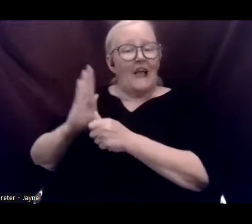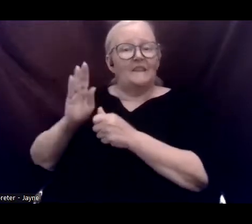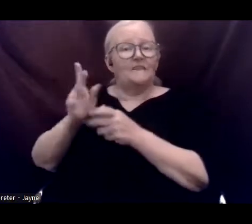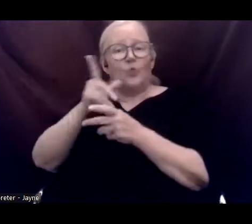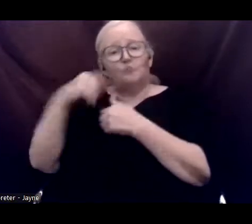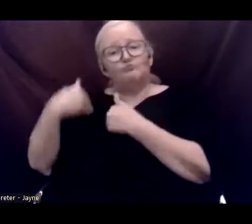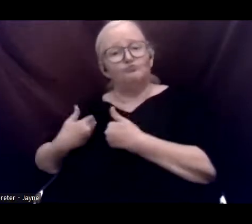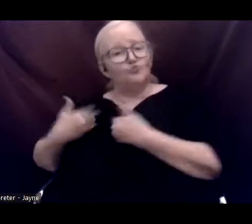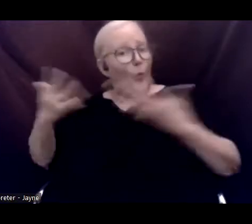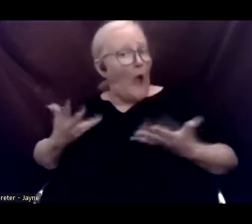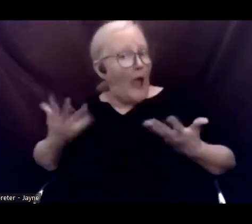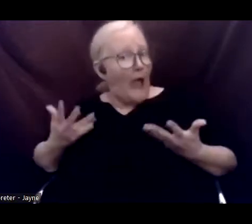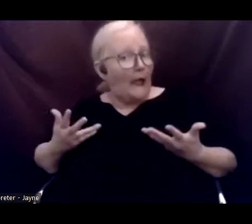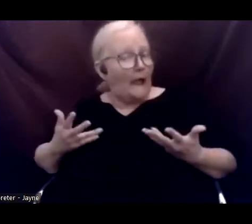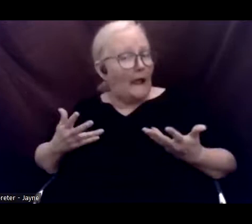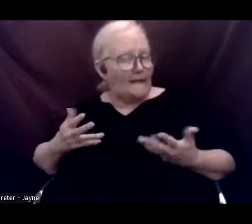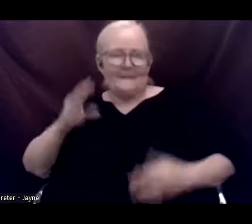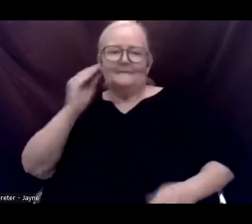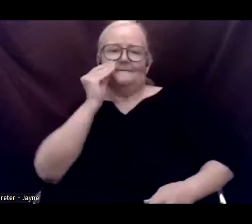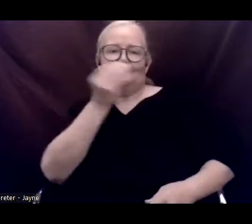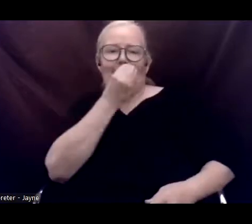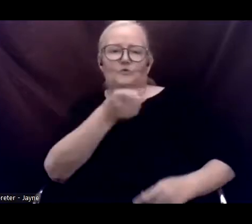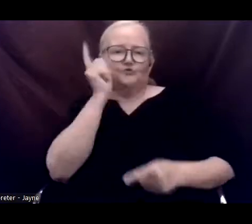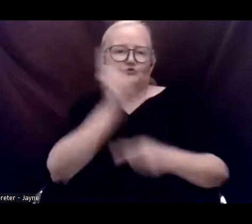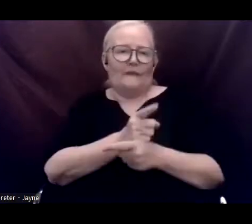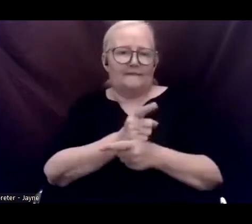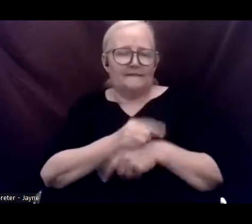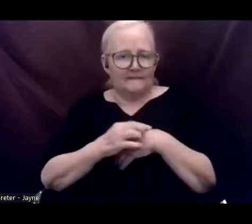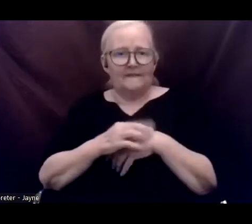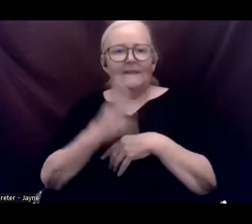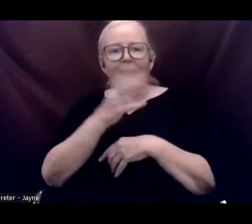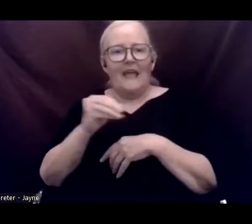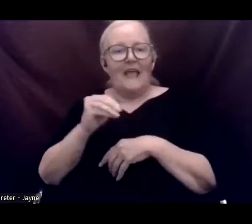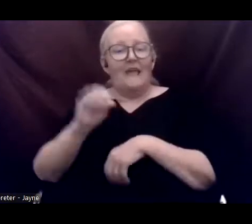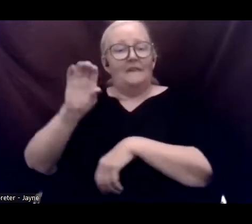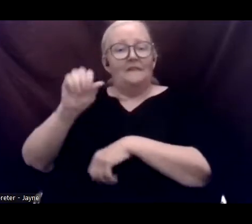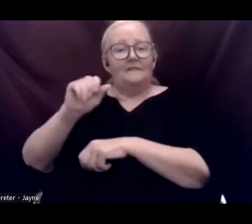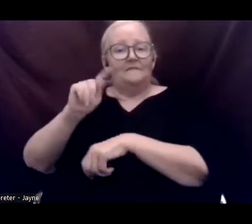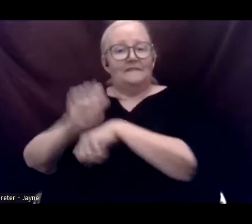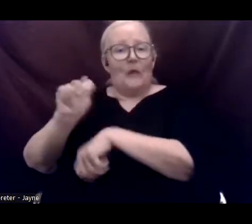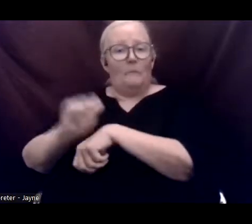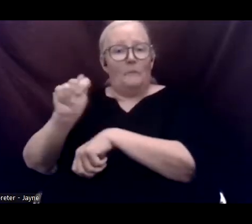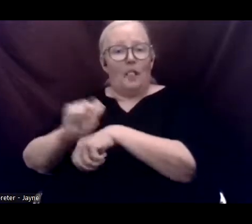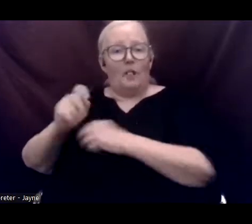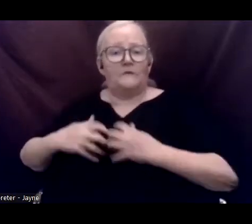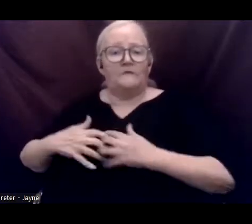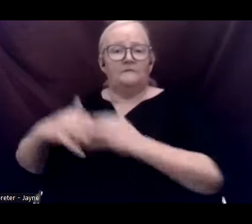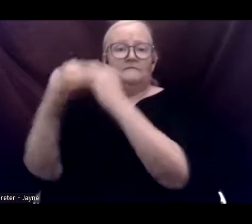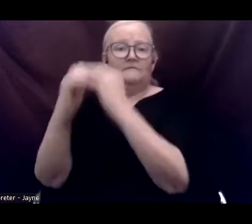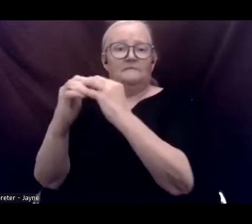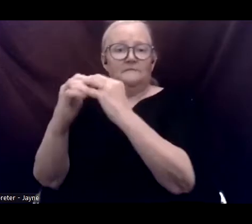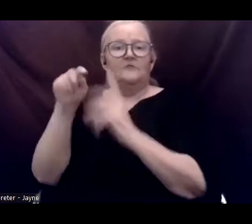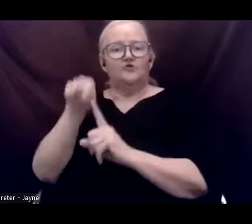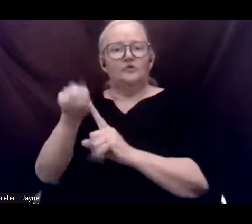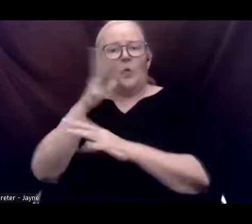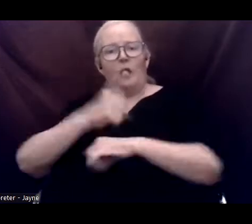Flowers, exactly. Flora was the goddess of flowers, and a temple was dedicated to her so she would protect the flower